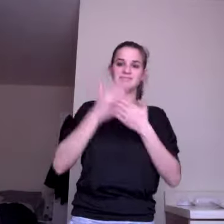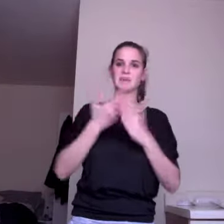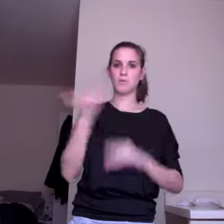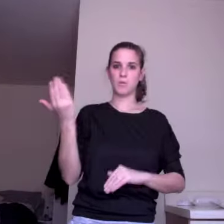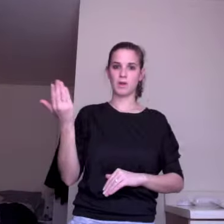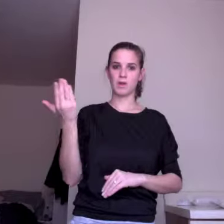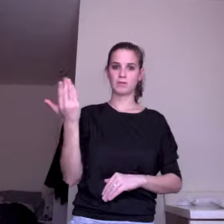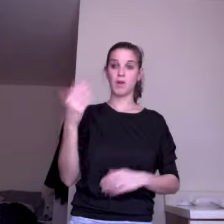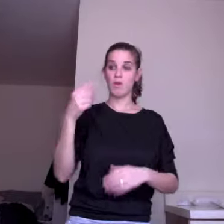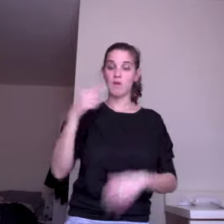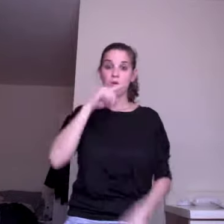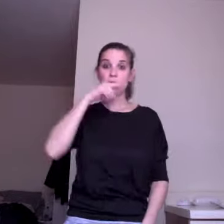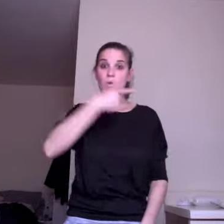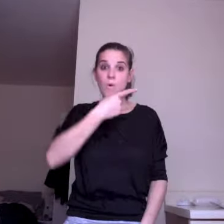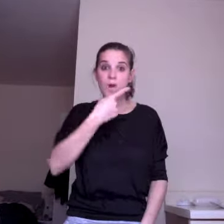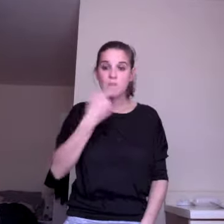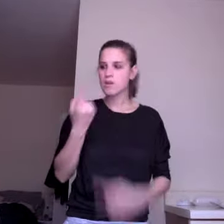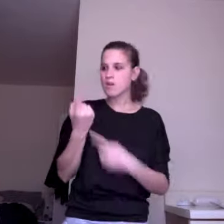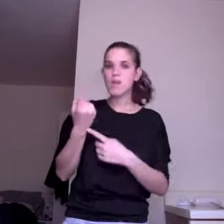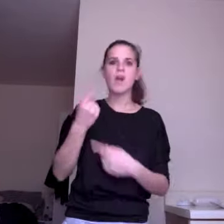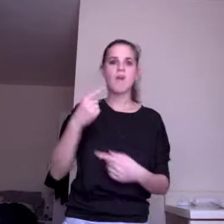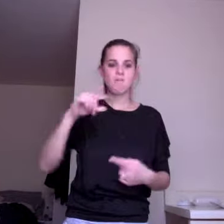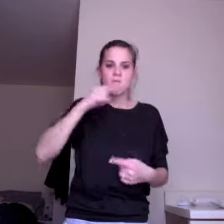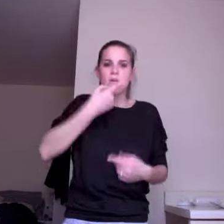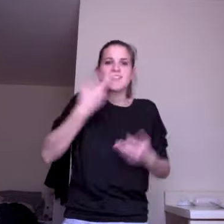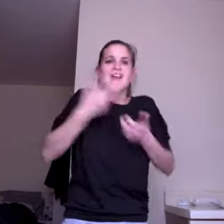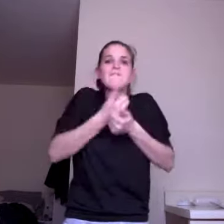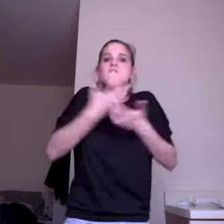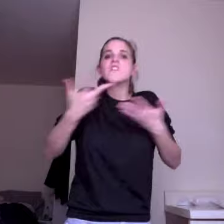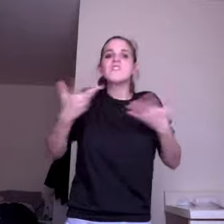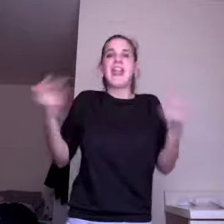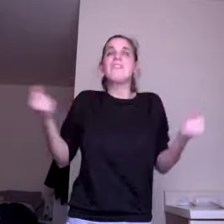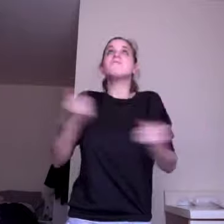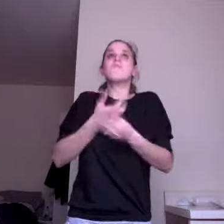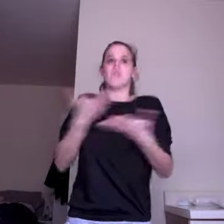don't even get me started on the confined animal feeding operations called CAFOs.